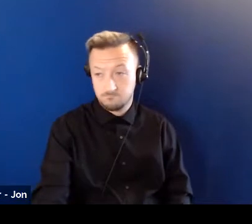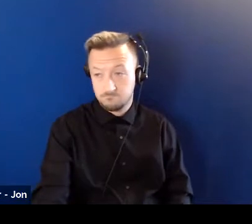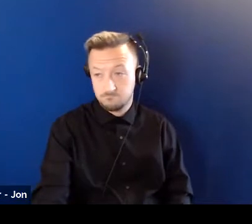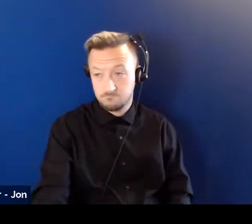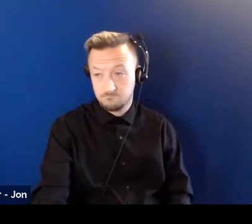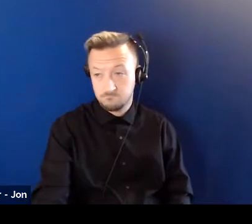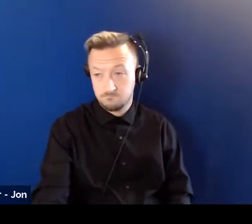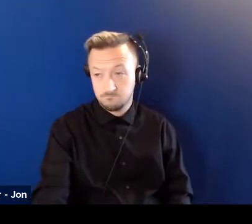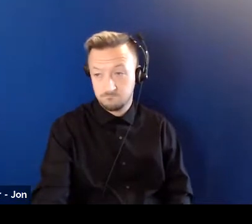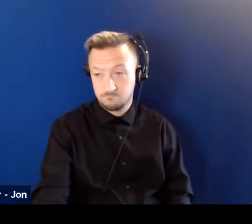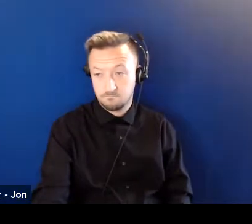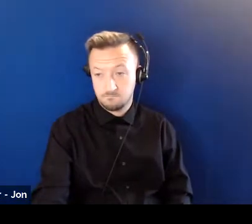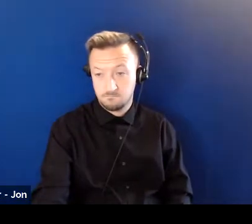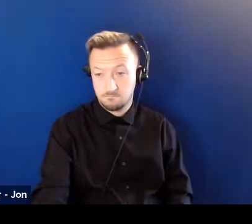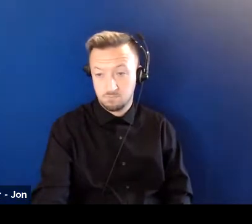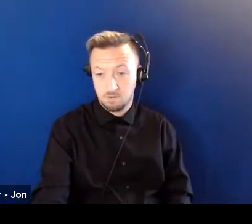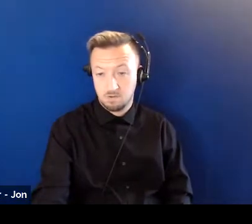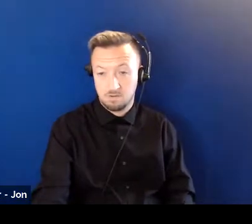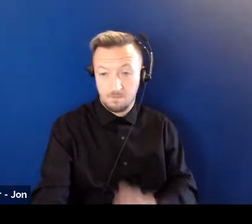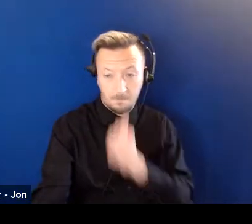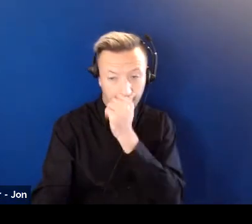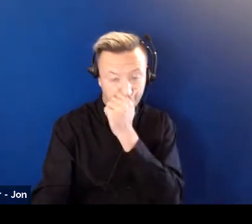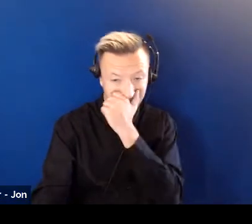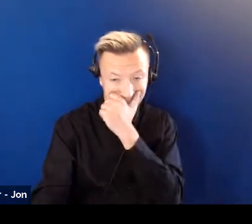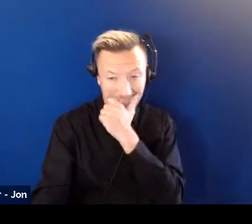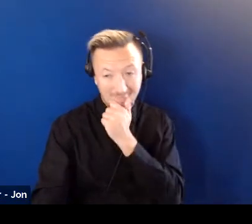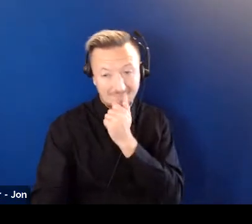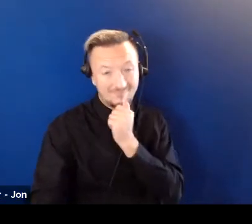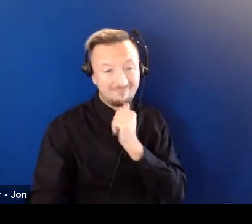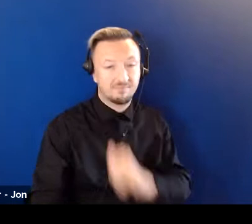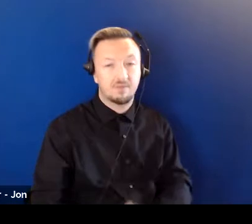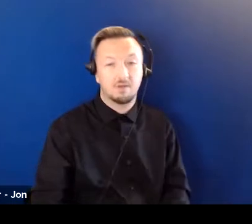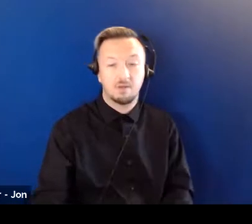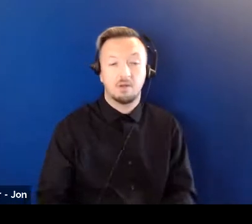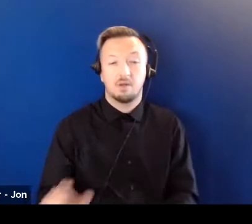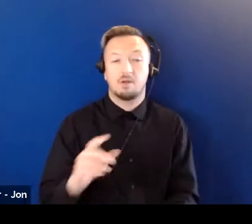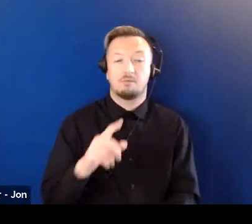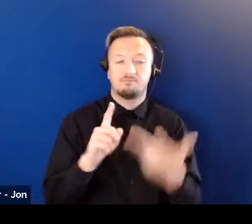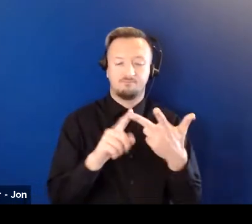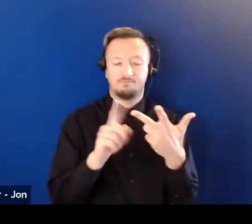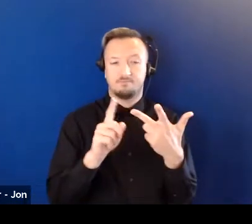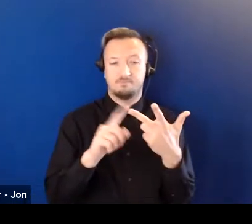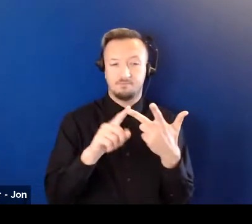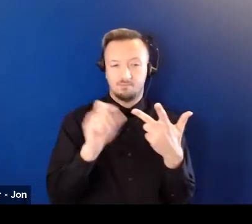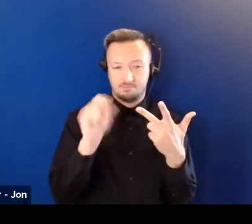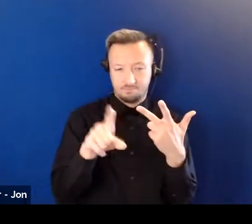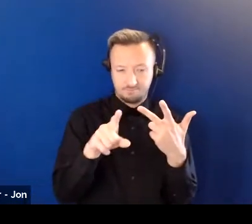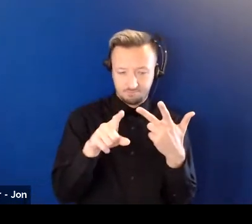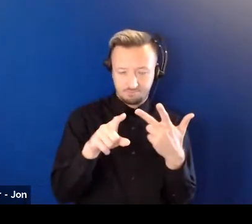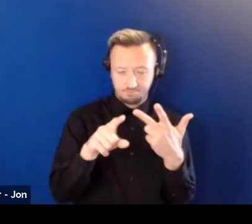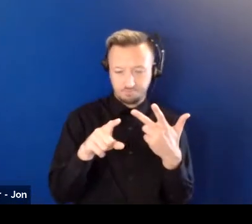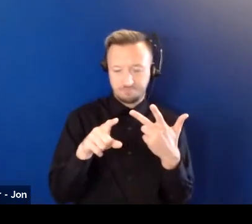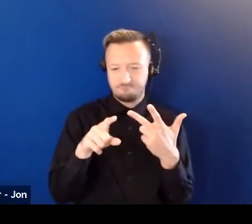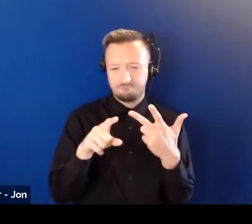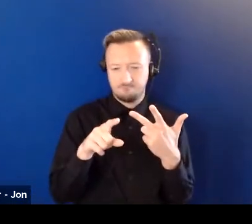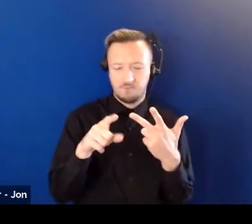So question 3, and think about these questions so far have been about sort of applying for the grant and what